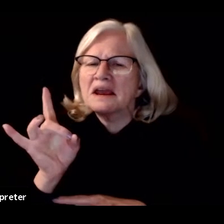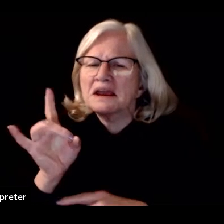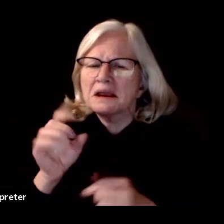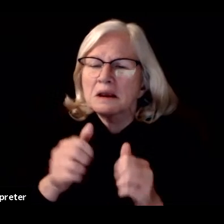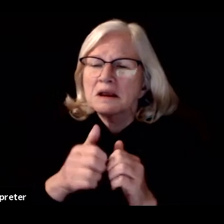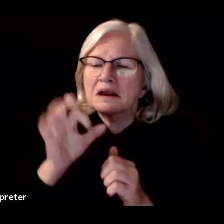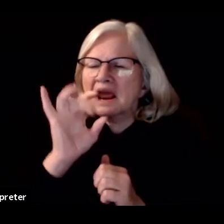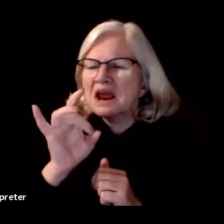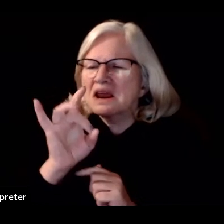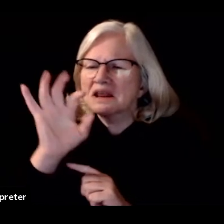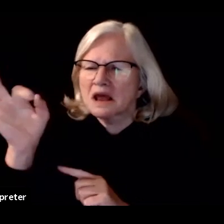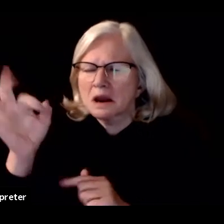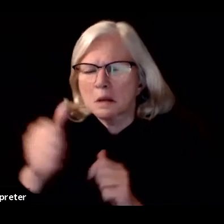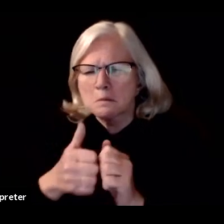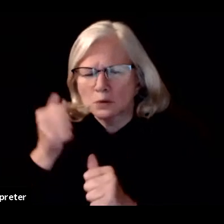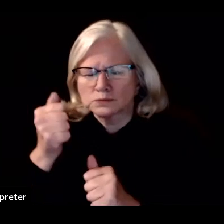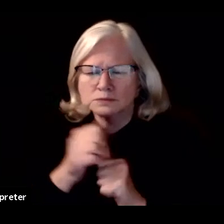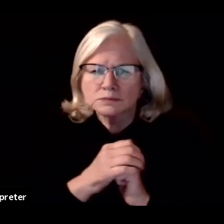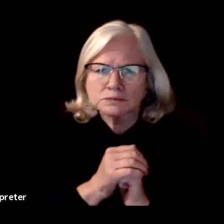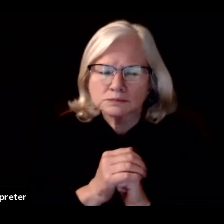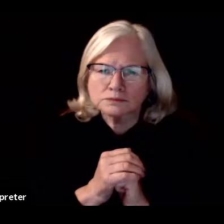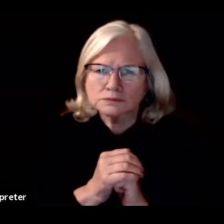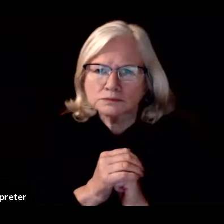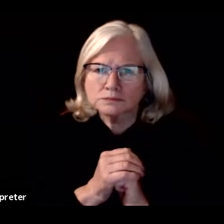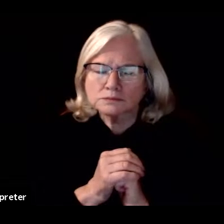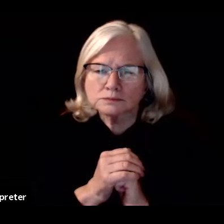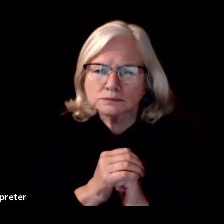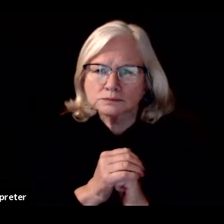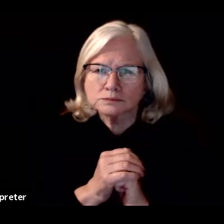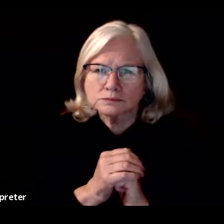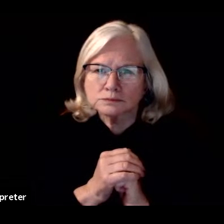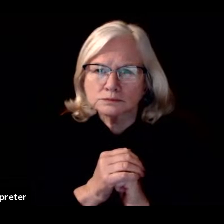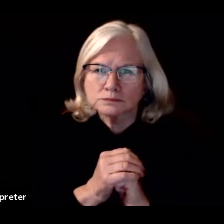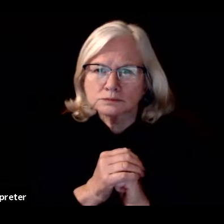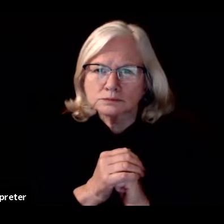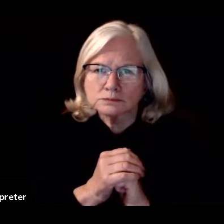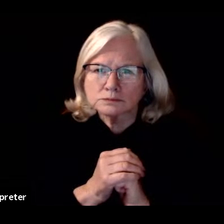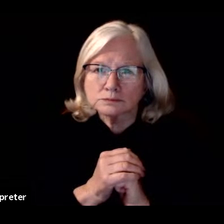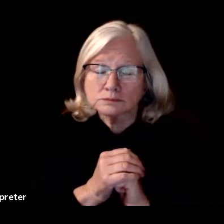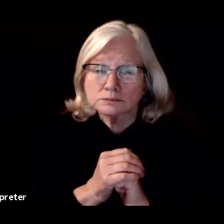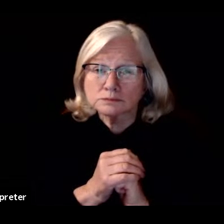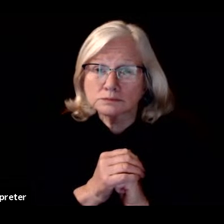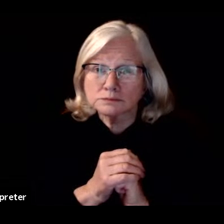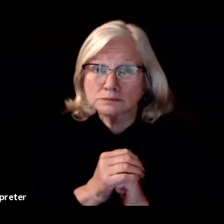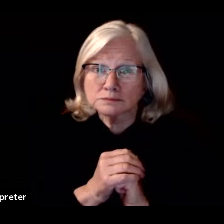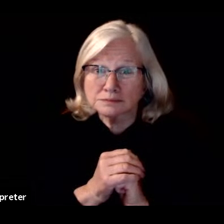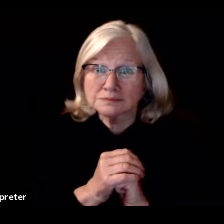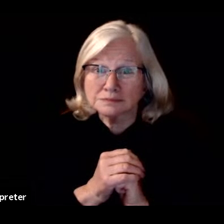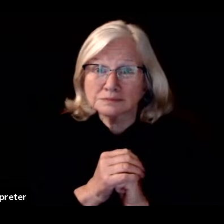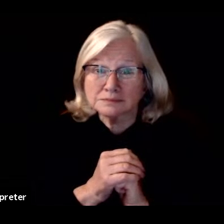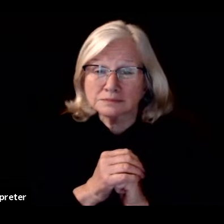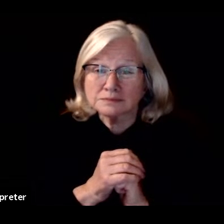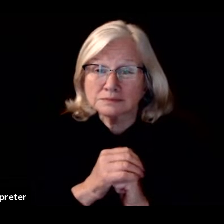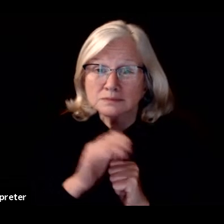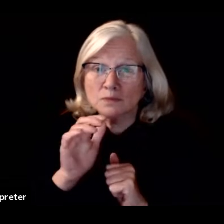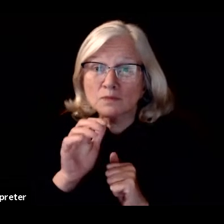The 3,844 confirmed cases that I mentioned was on a very high testing volume,